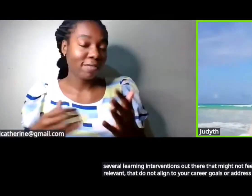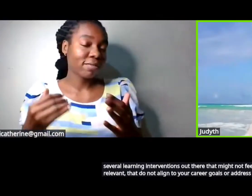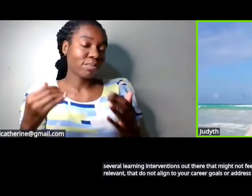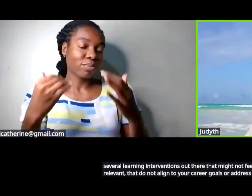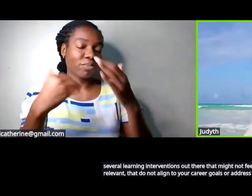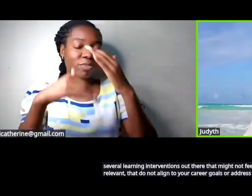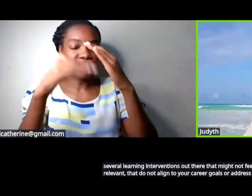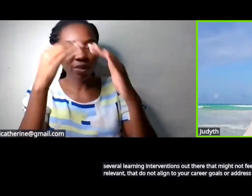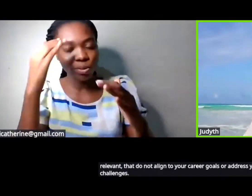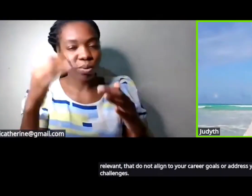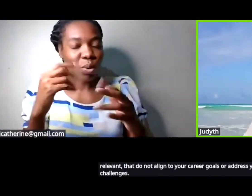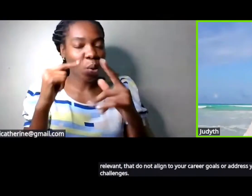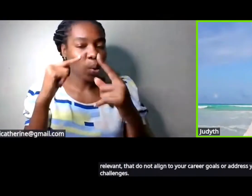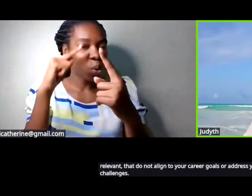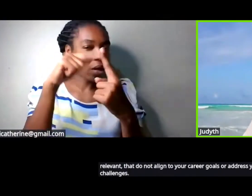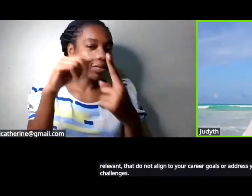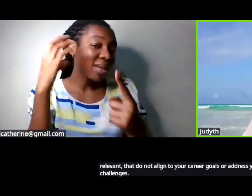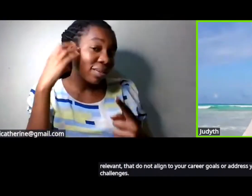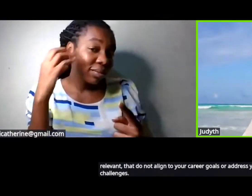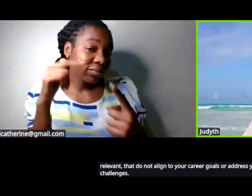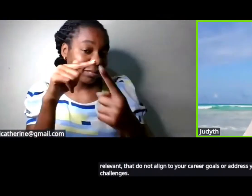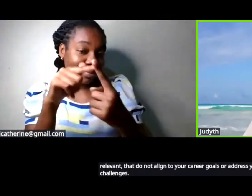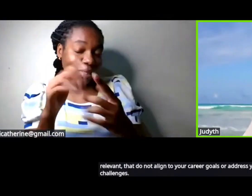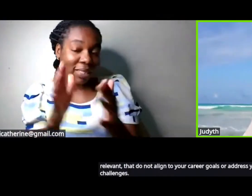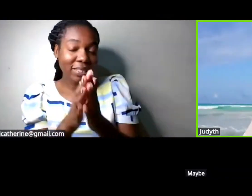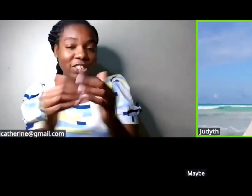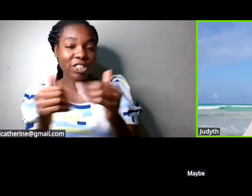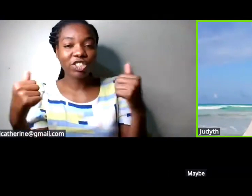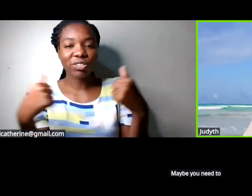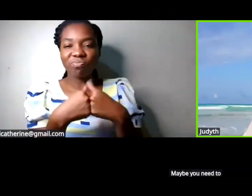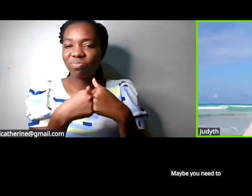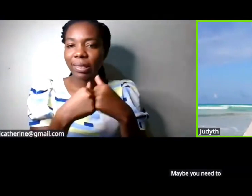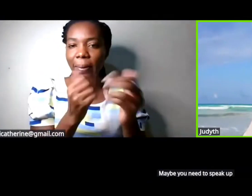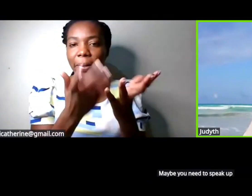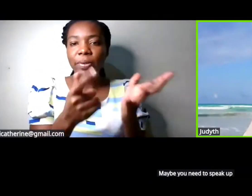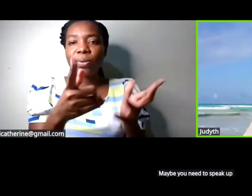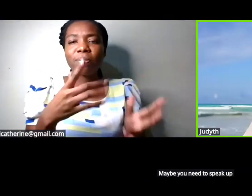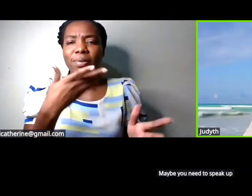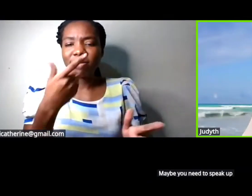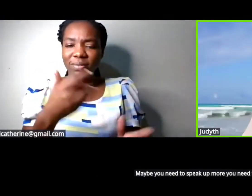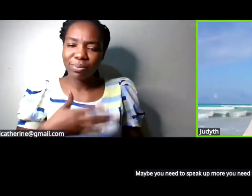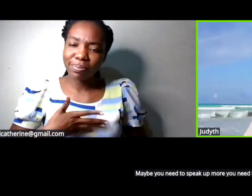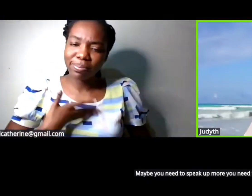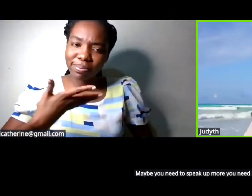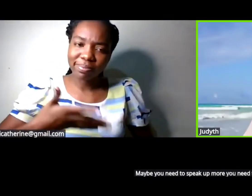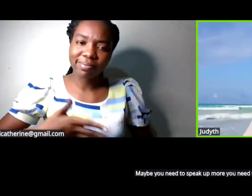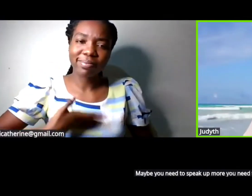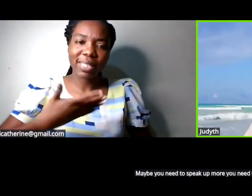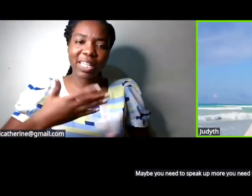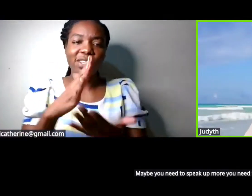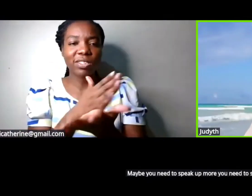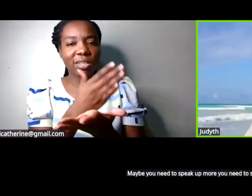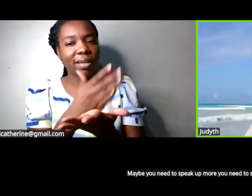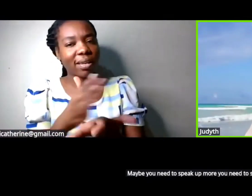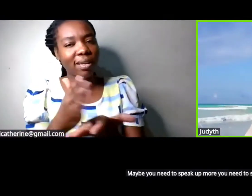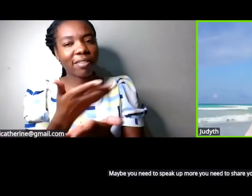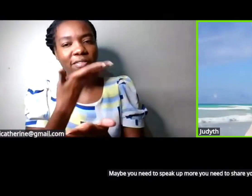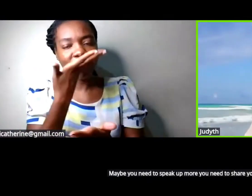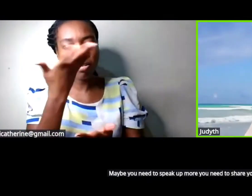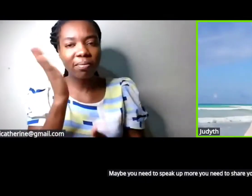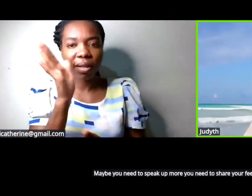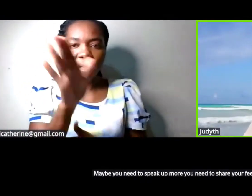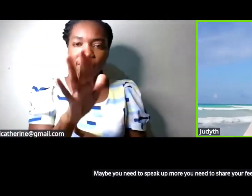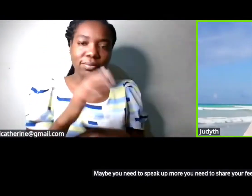challenges. Maybe you need to speak up more. You need to share your feedback in terms of what is